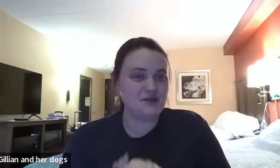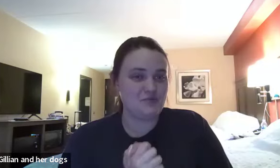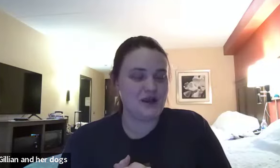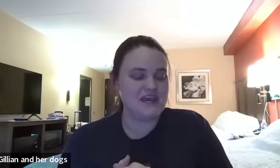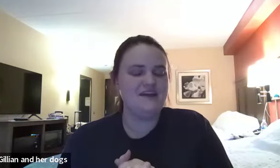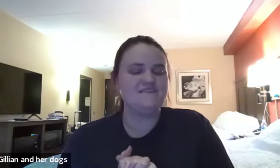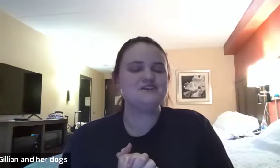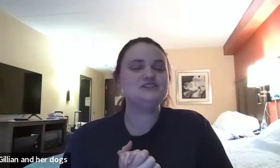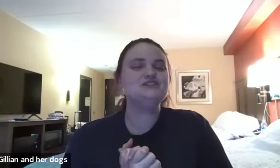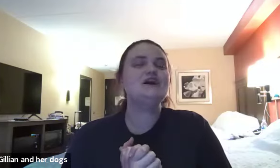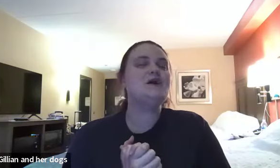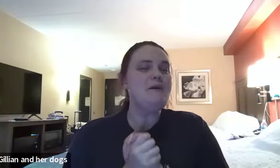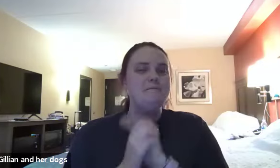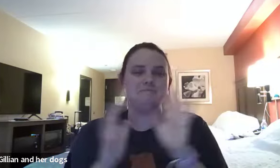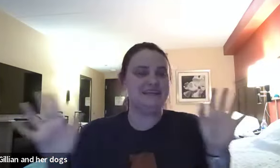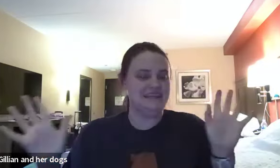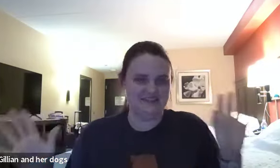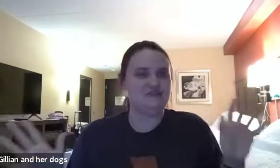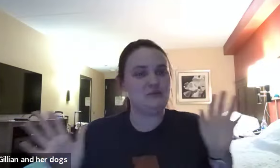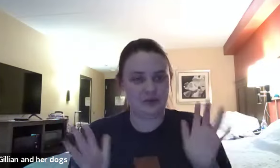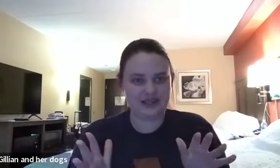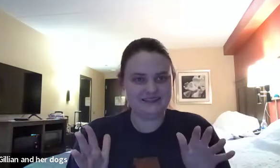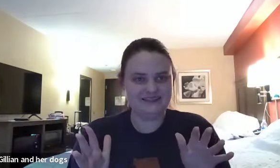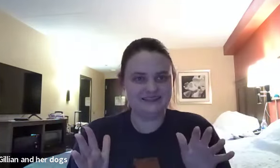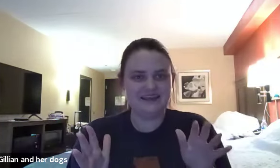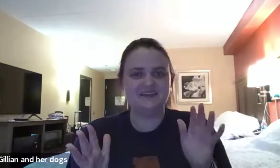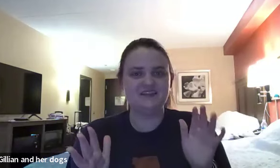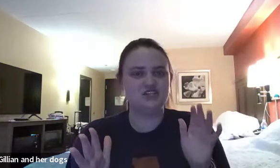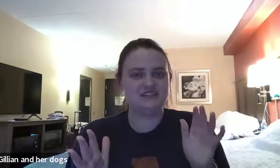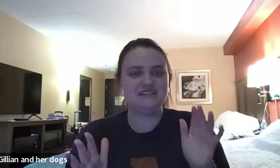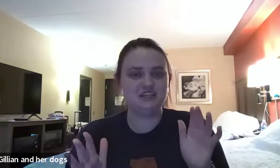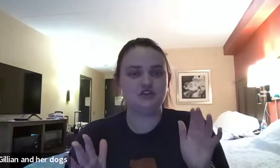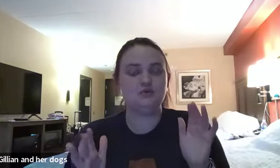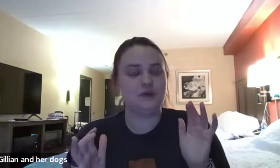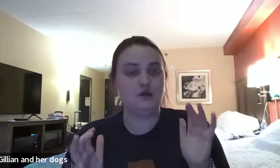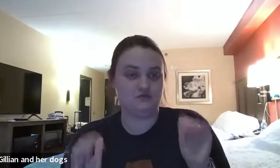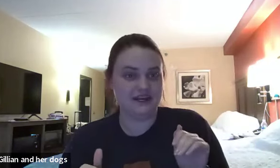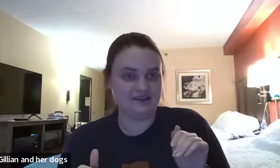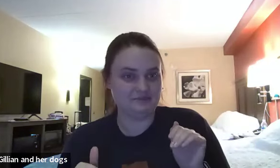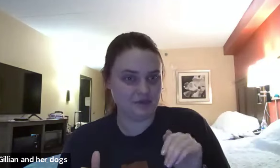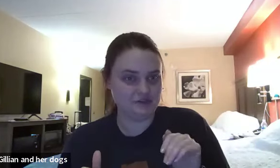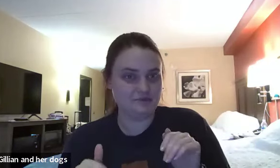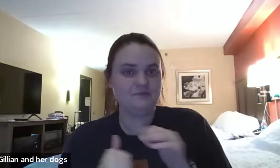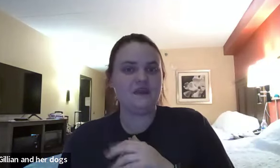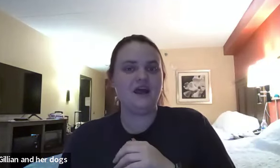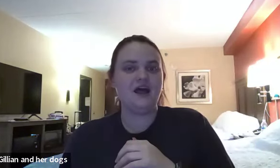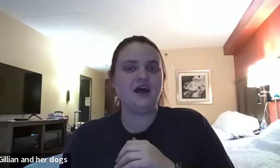term run for so many different ways than just the singular we are running motion.